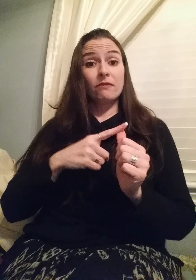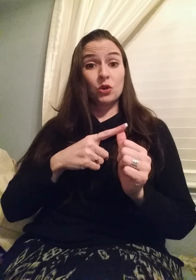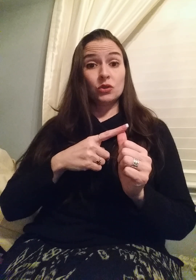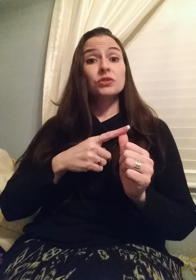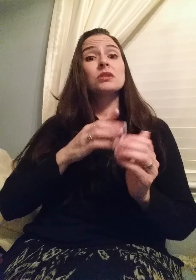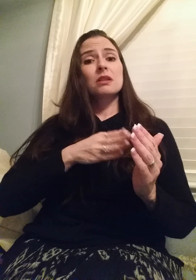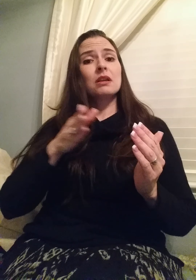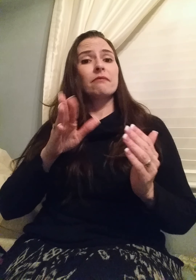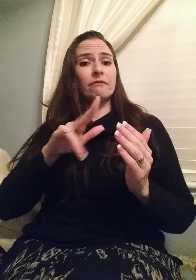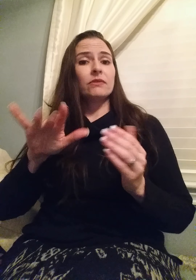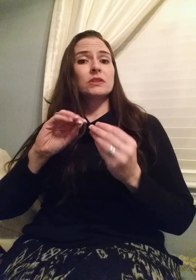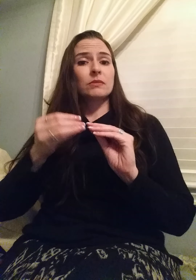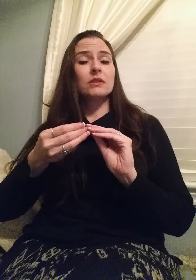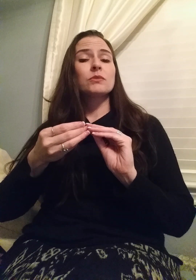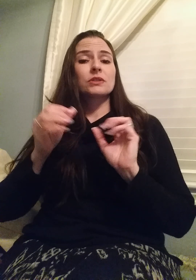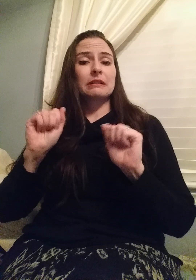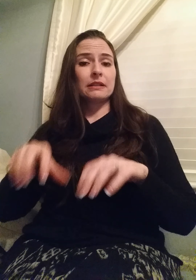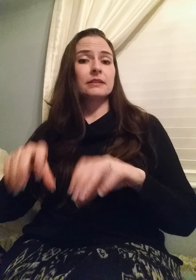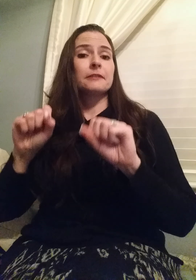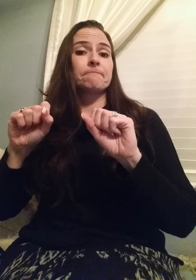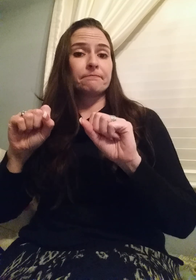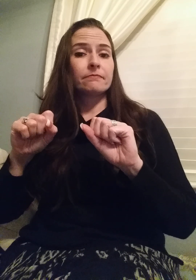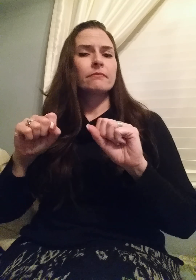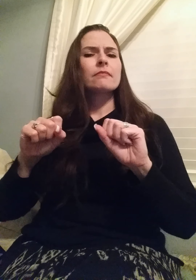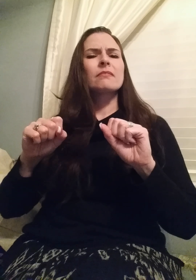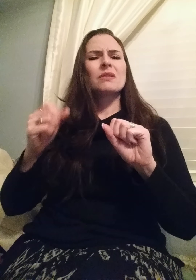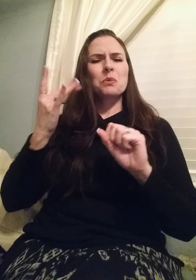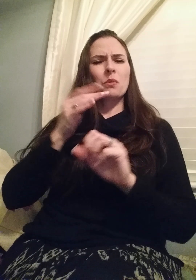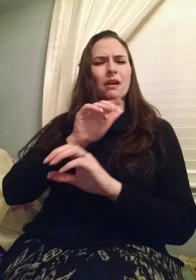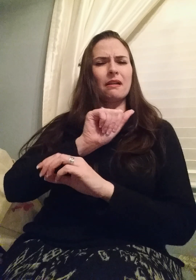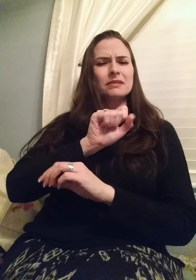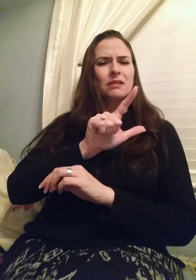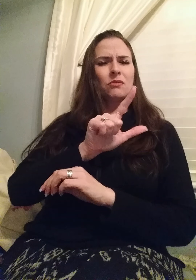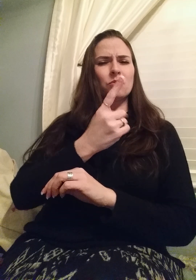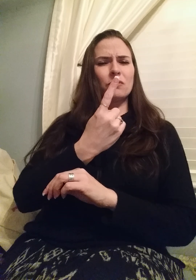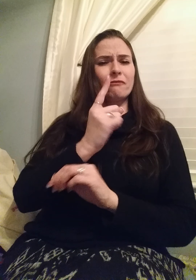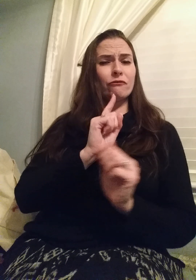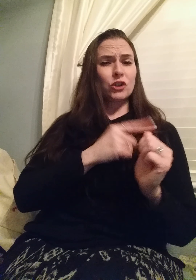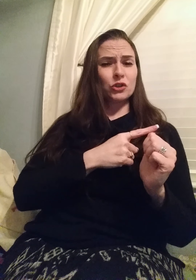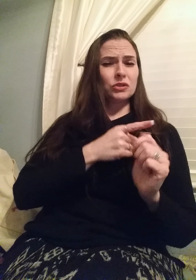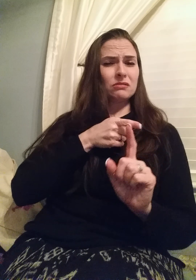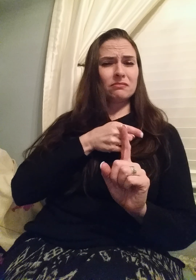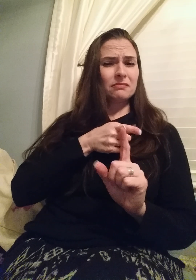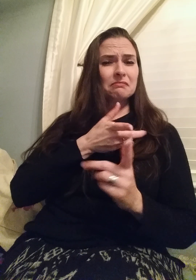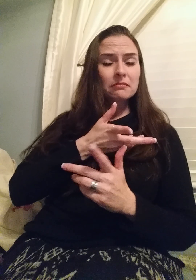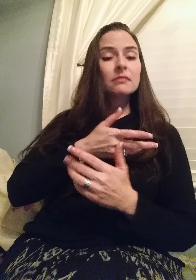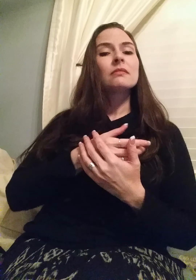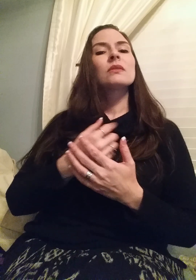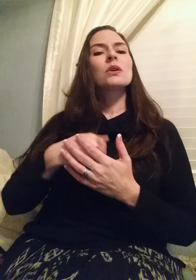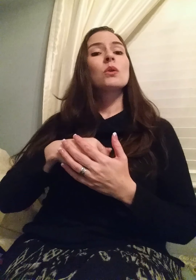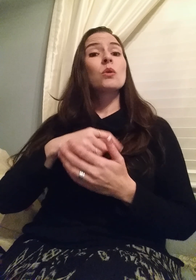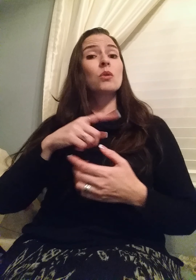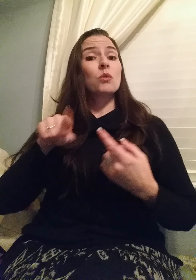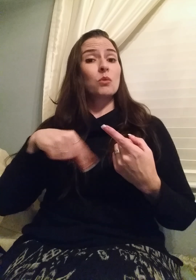the rationale behind that was just because we realized that in teaching finger spelling, we don't teach letters